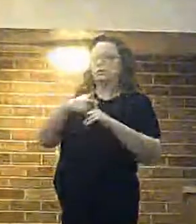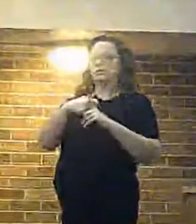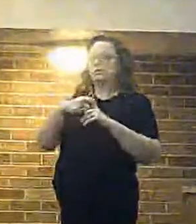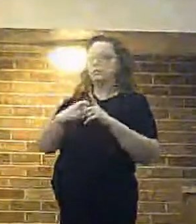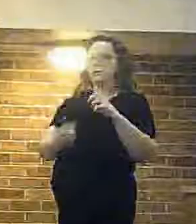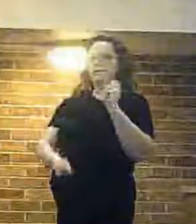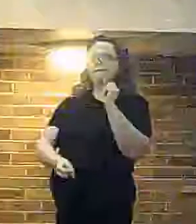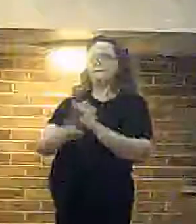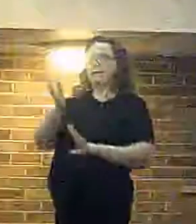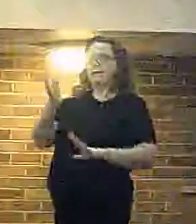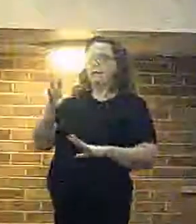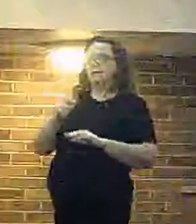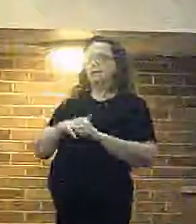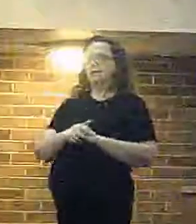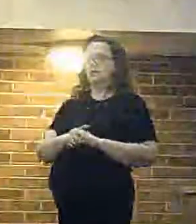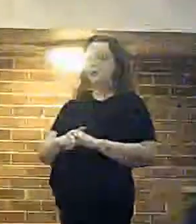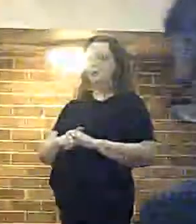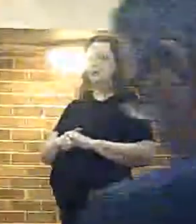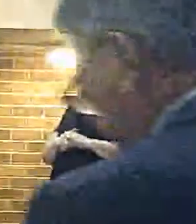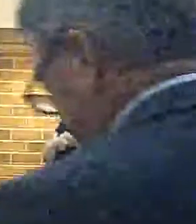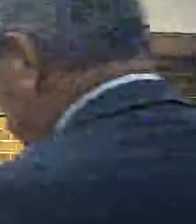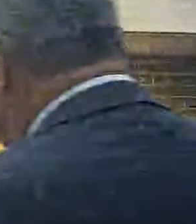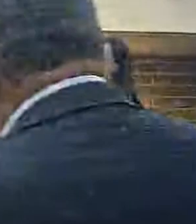maintaining the station at Upton.